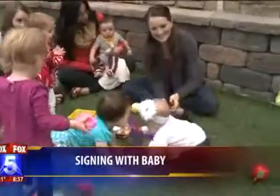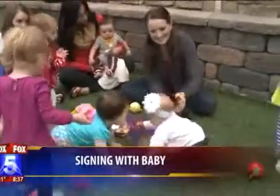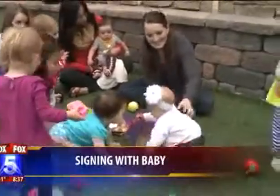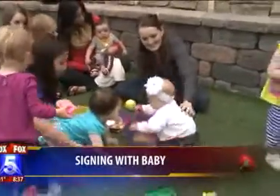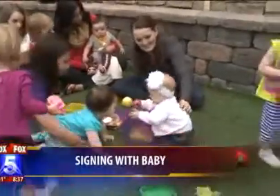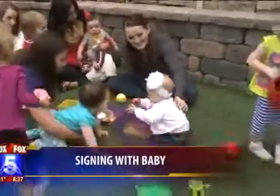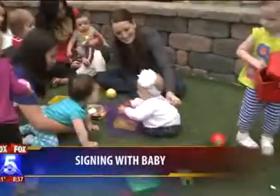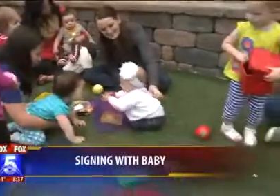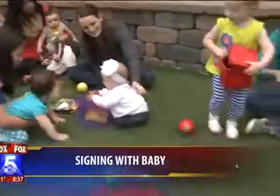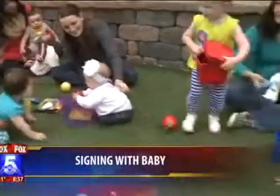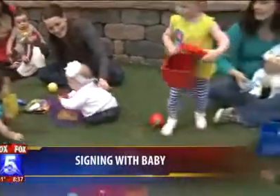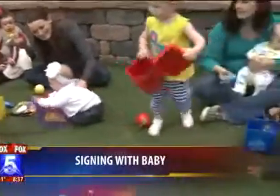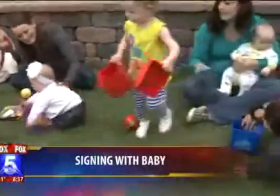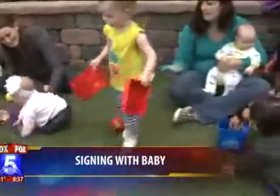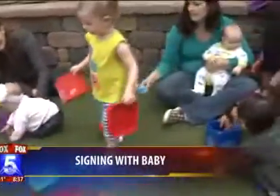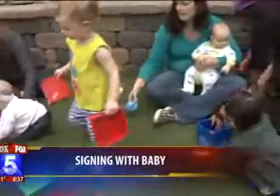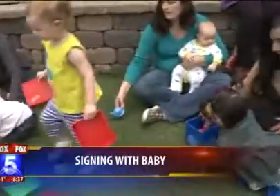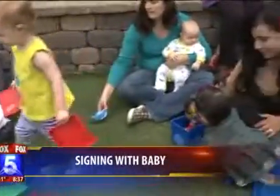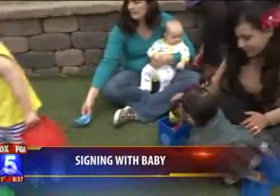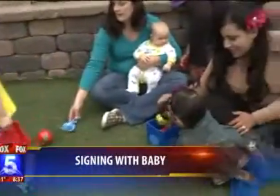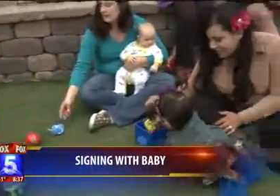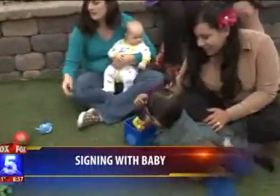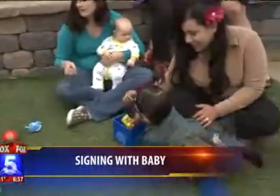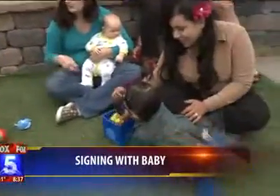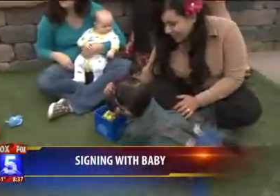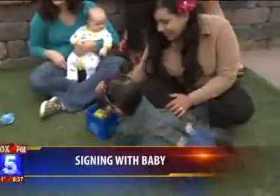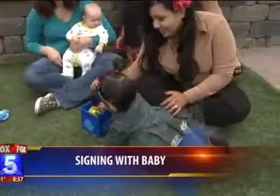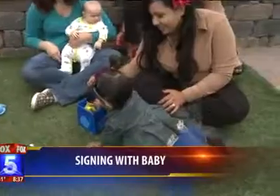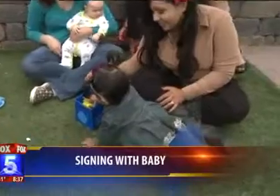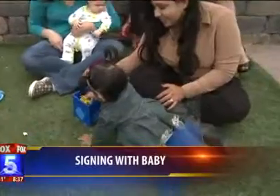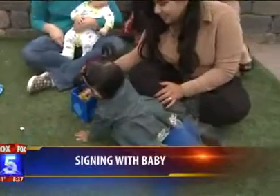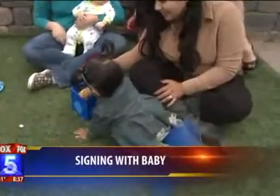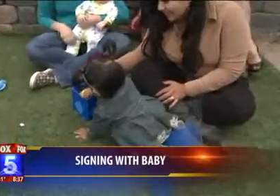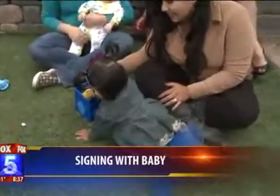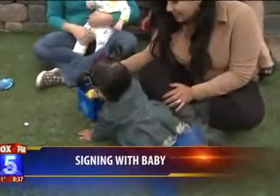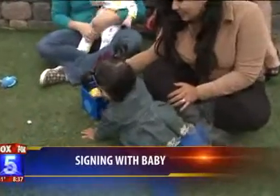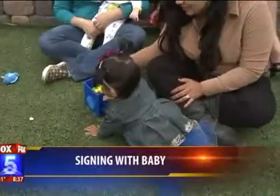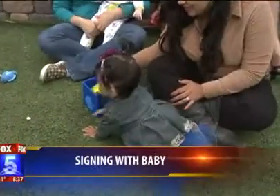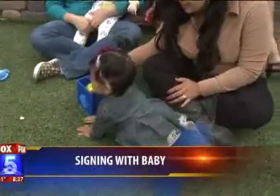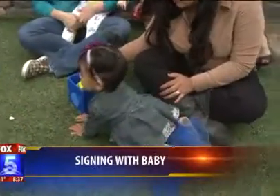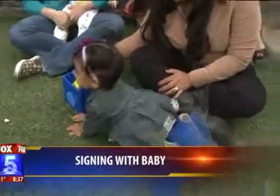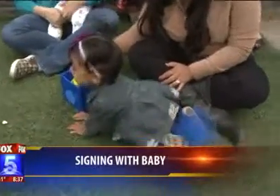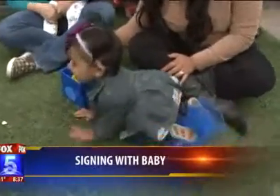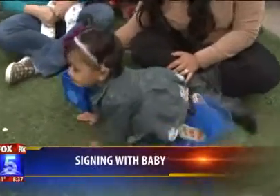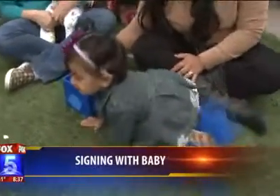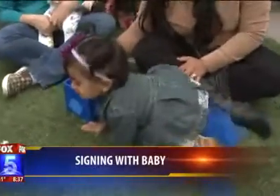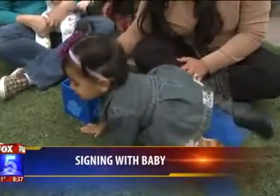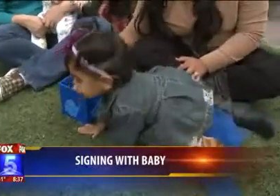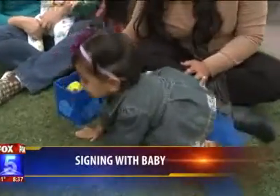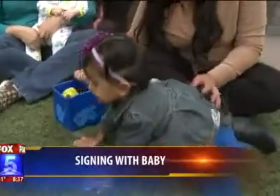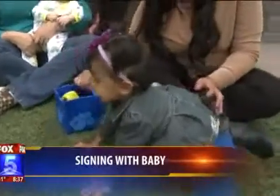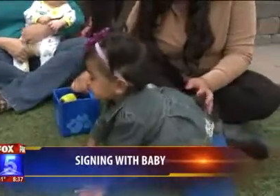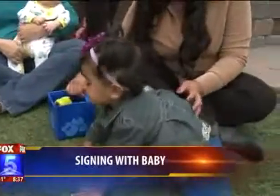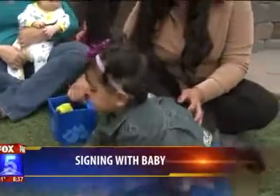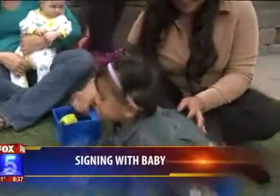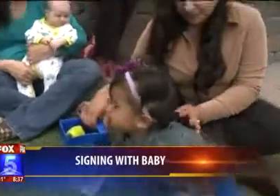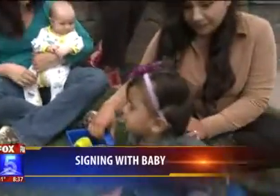Absolutely not. In fact, case in point, my daughter had 13 spoken words at her 12-month checkup, and the average baby has